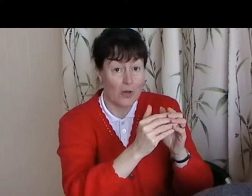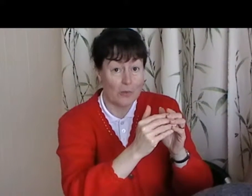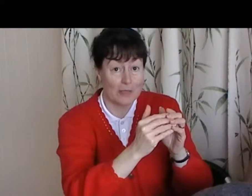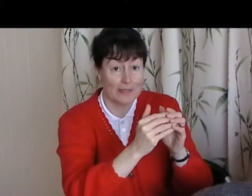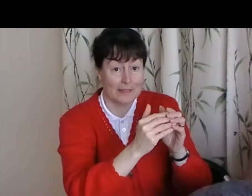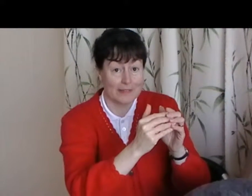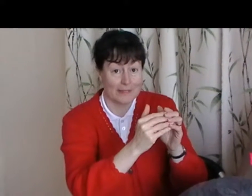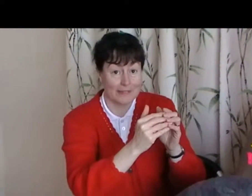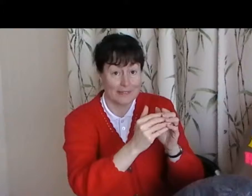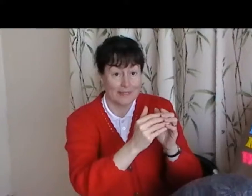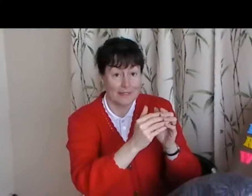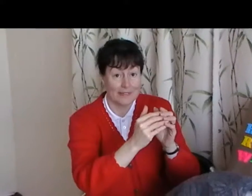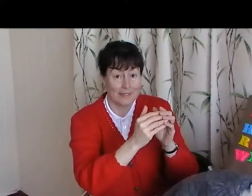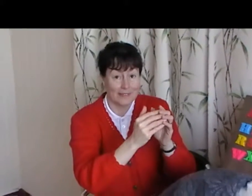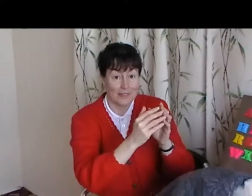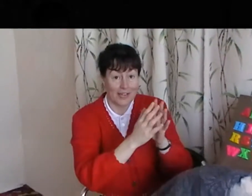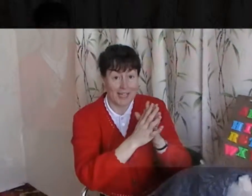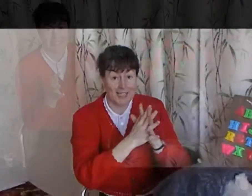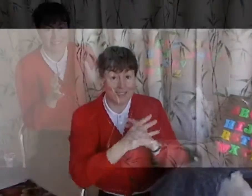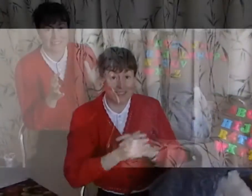home? Right.